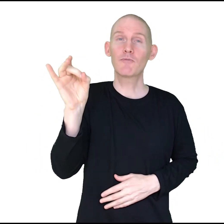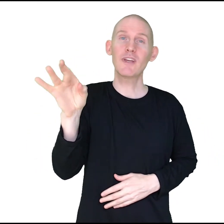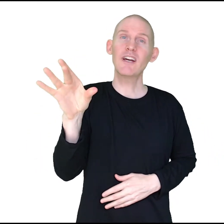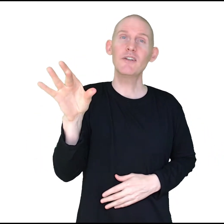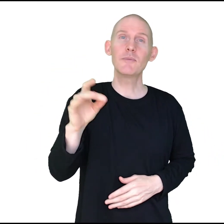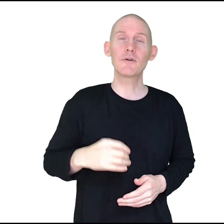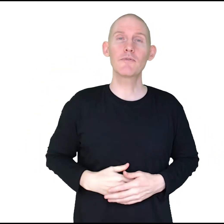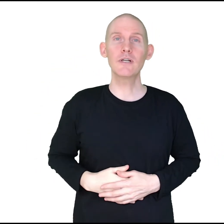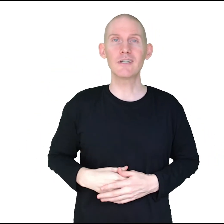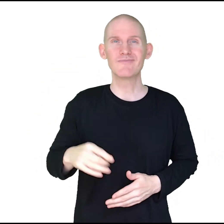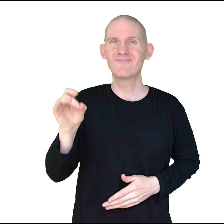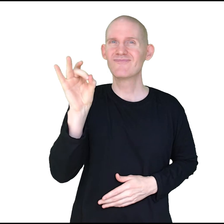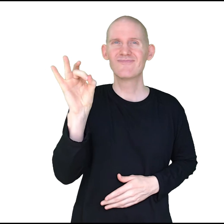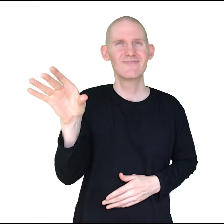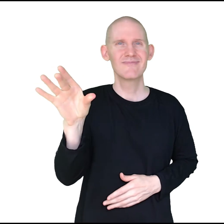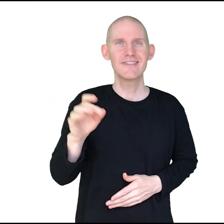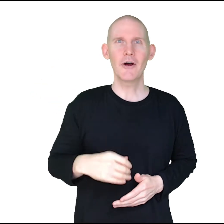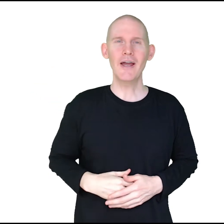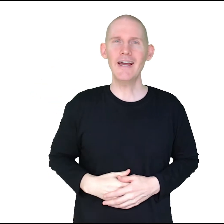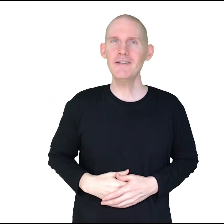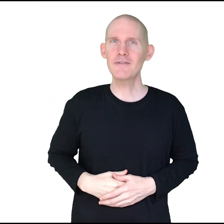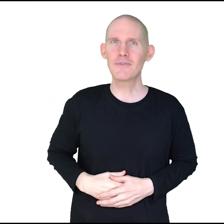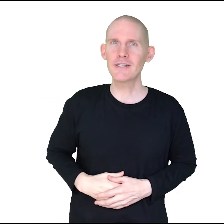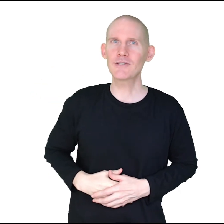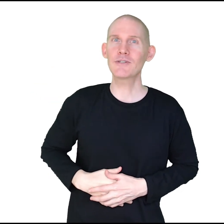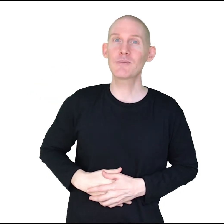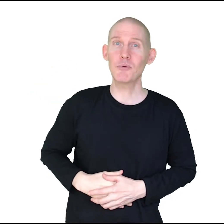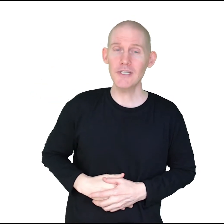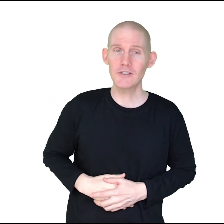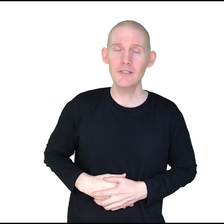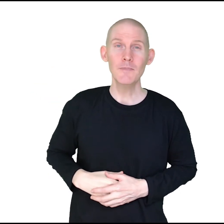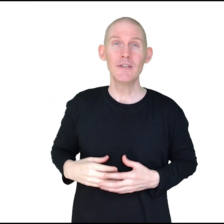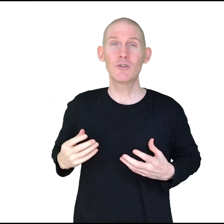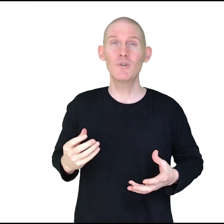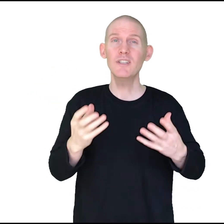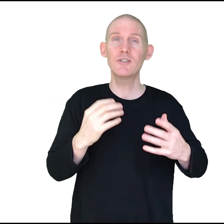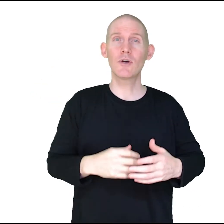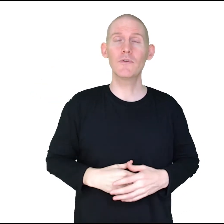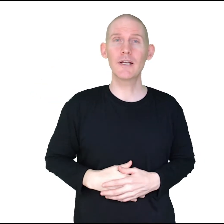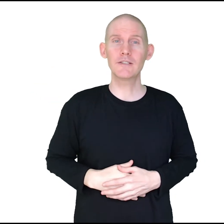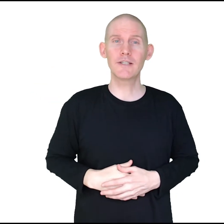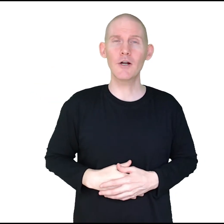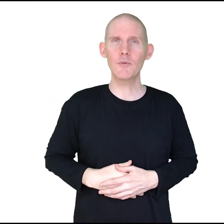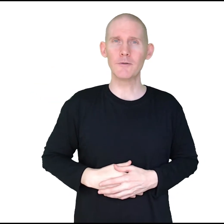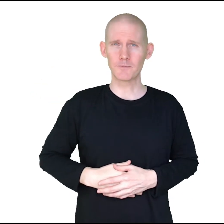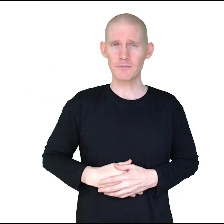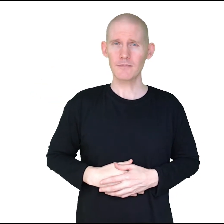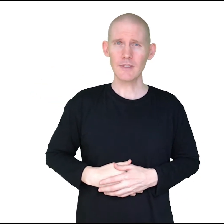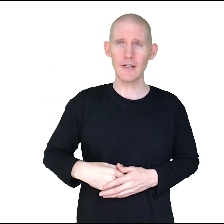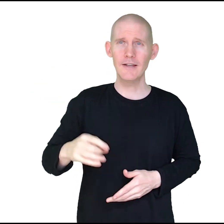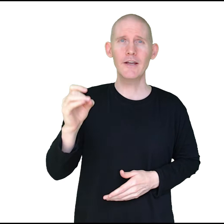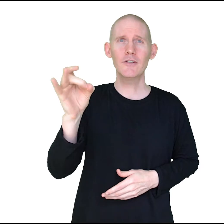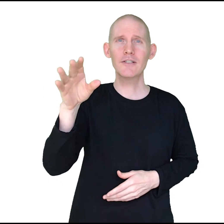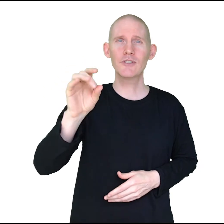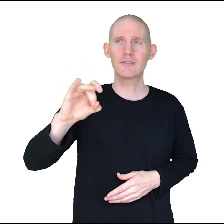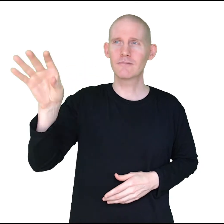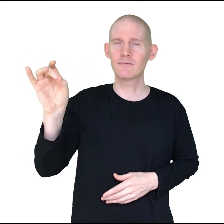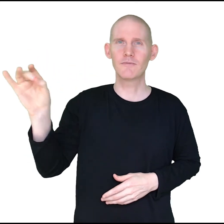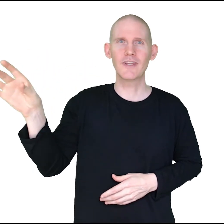out your middle finger. Now add in the facial expression to really show that it's terrible and that you're not just flicking